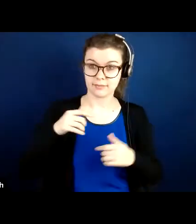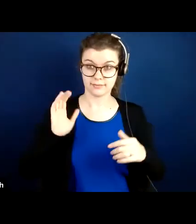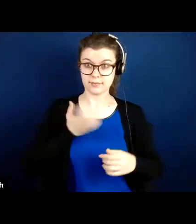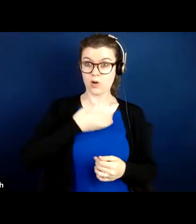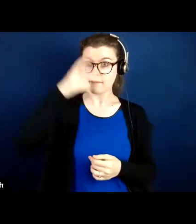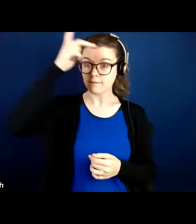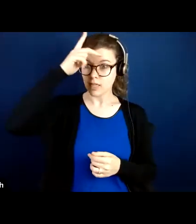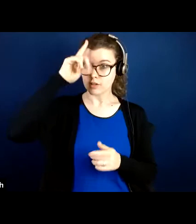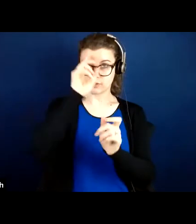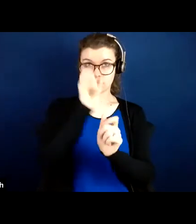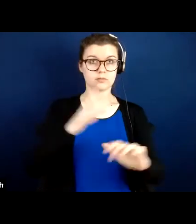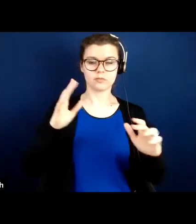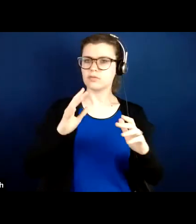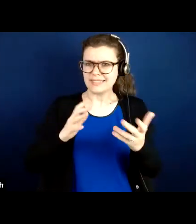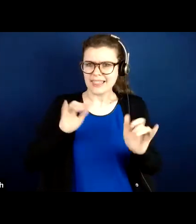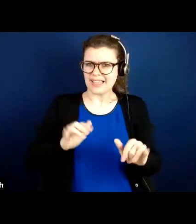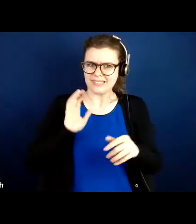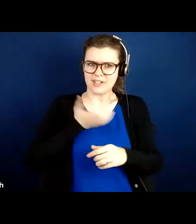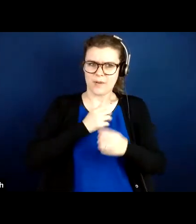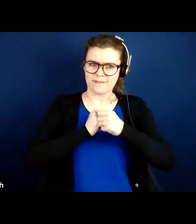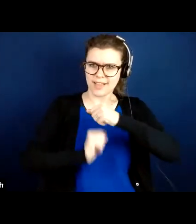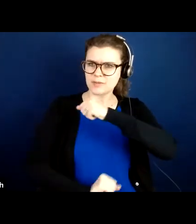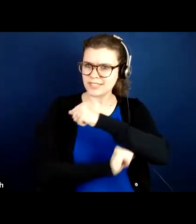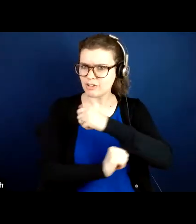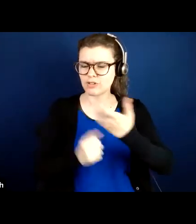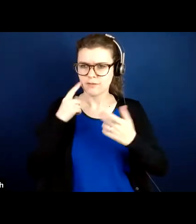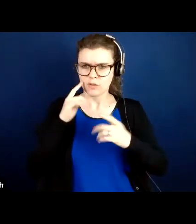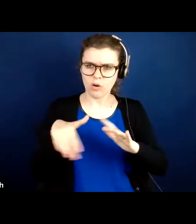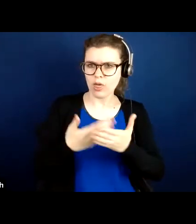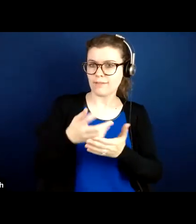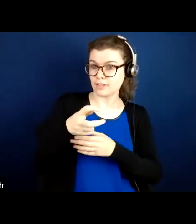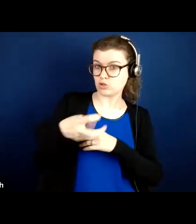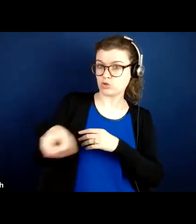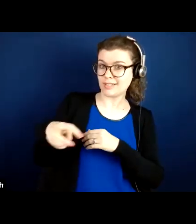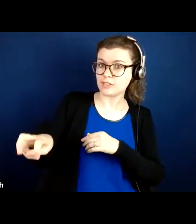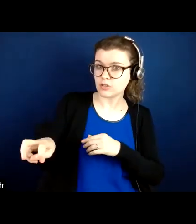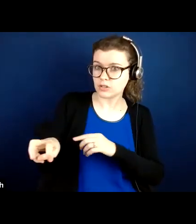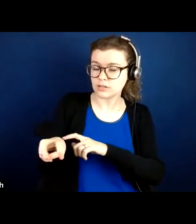which is our foundation for all of the transitions that we